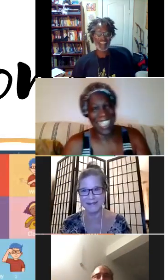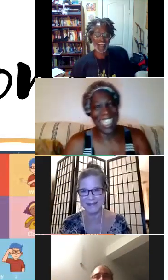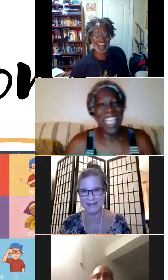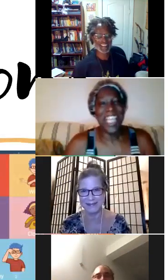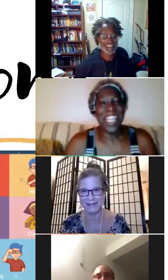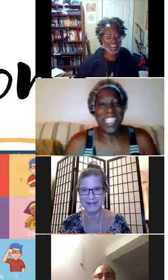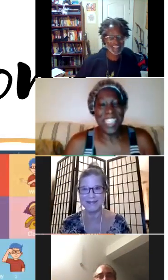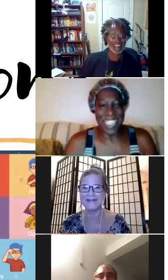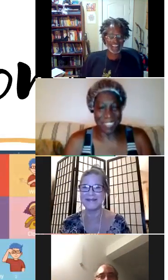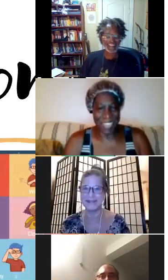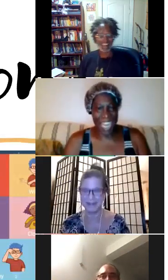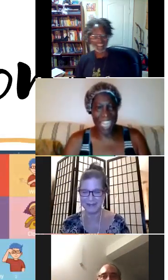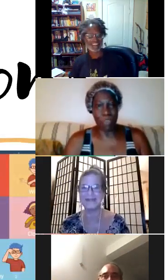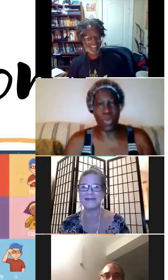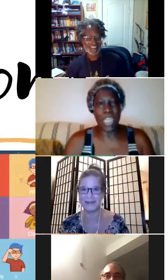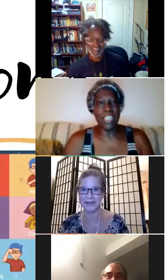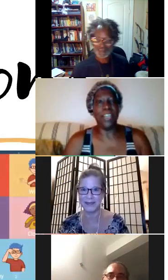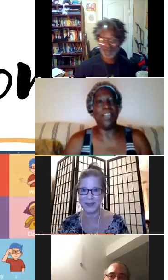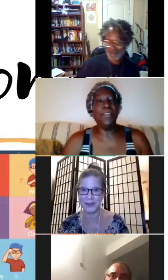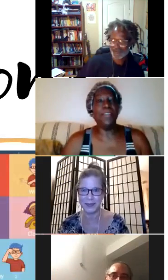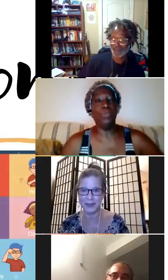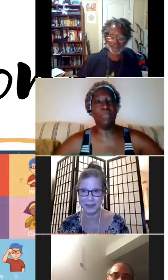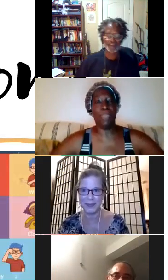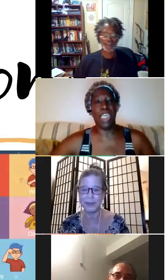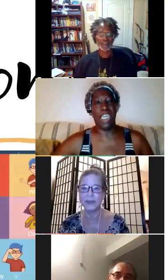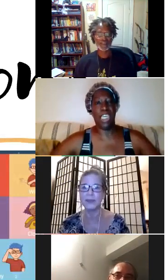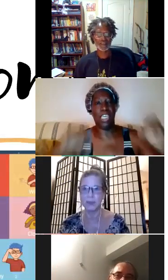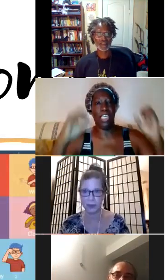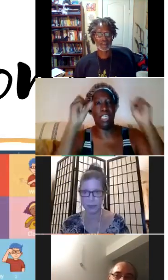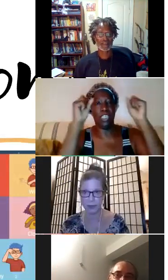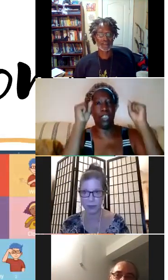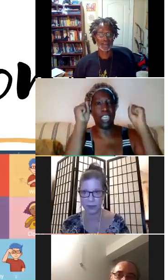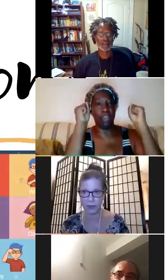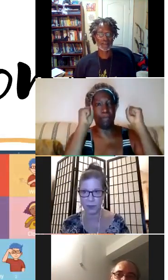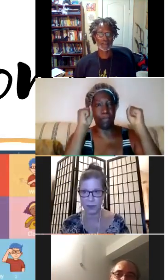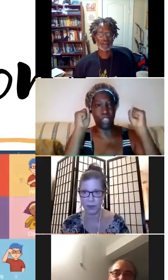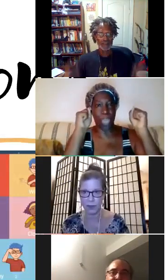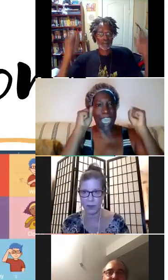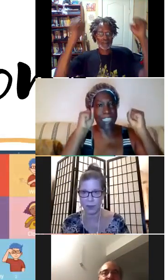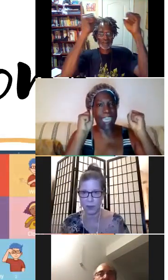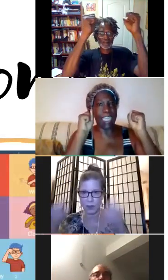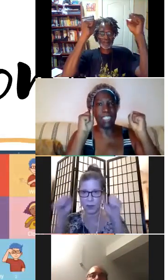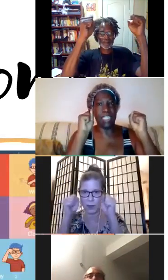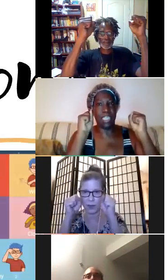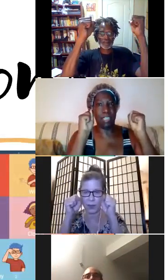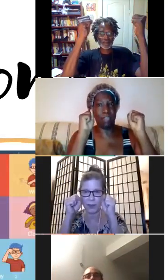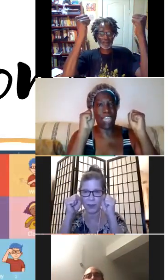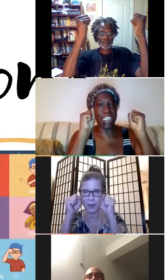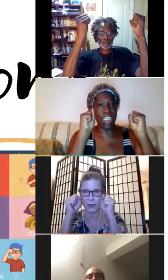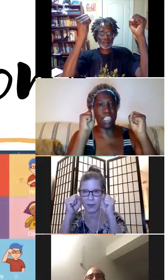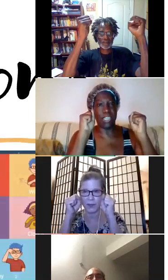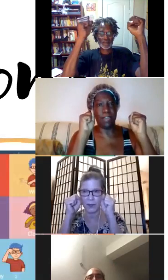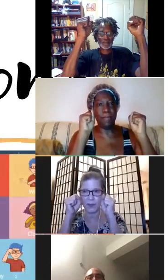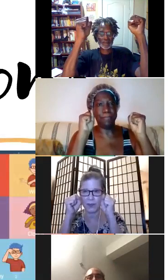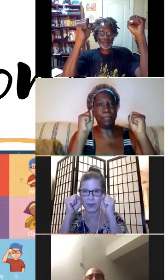Thanks for that. All right. And winter would be you take your 2 S hands